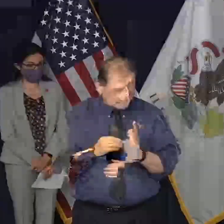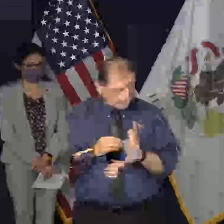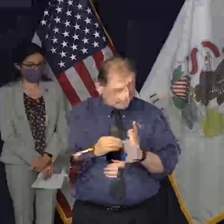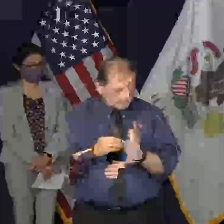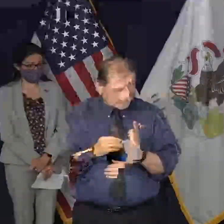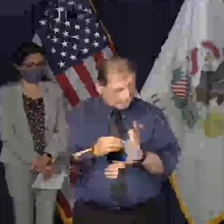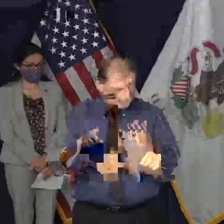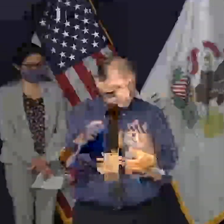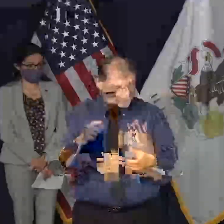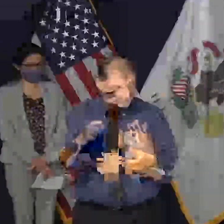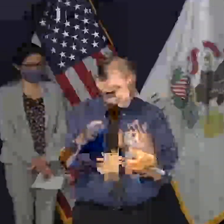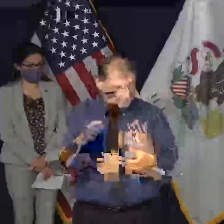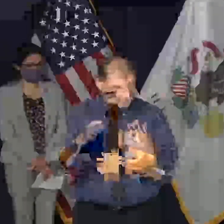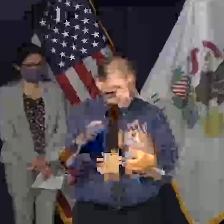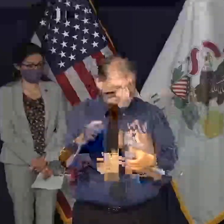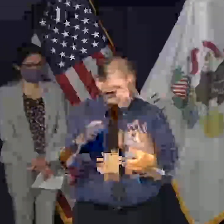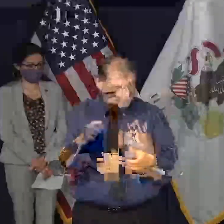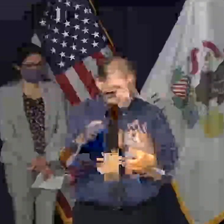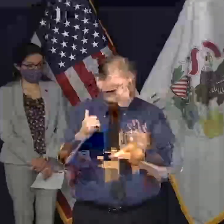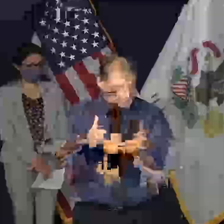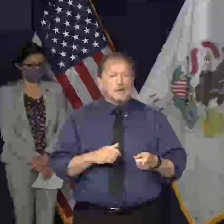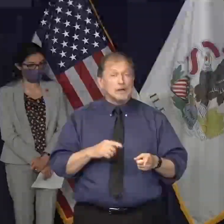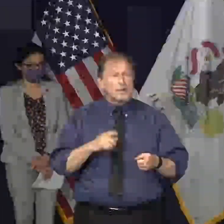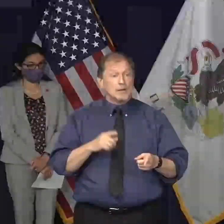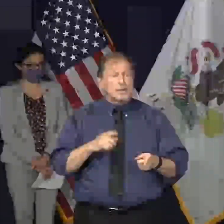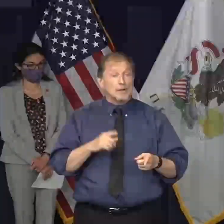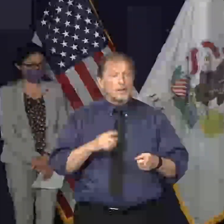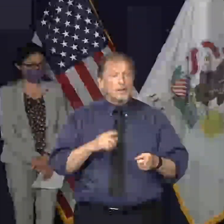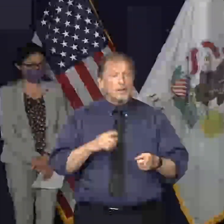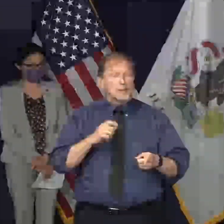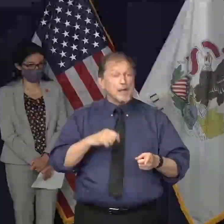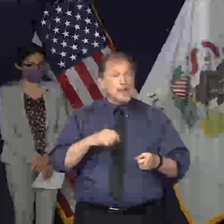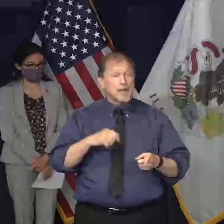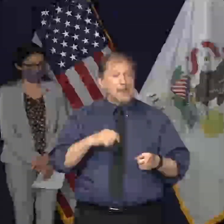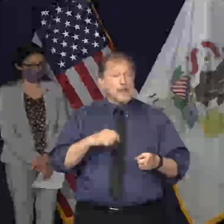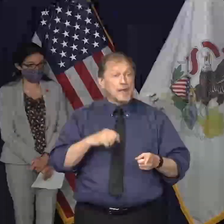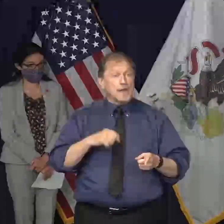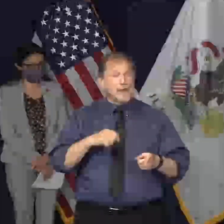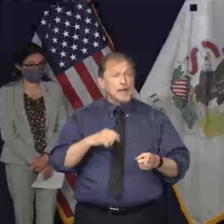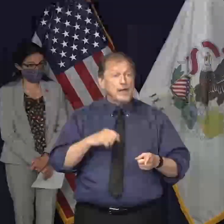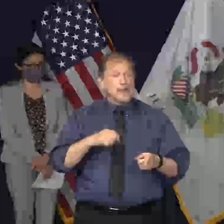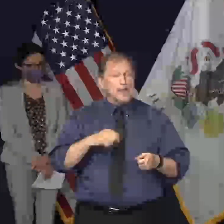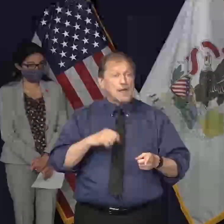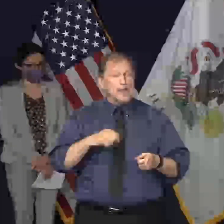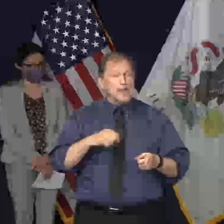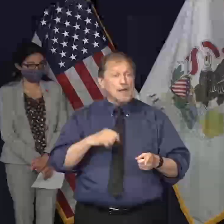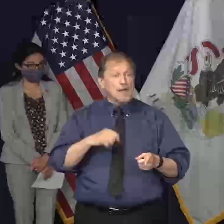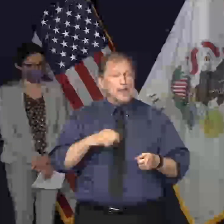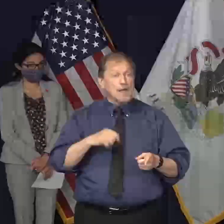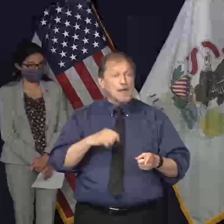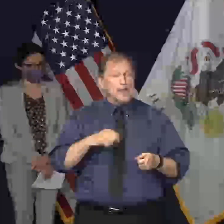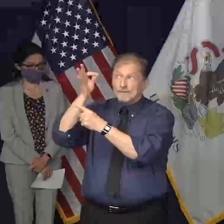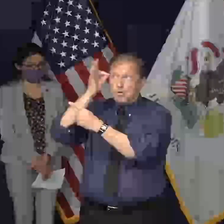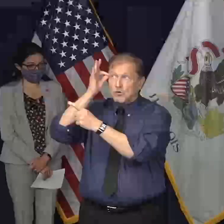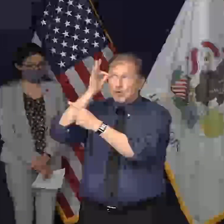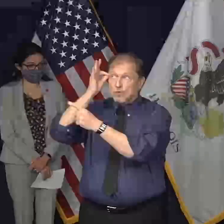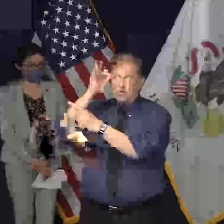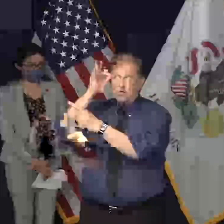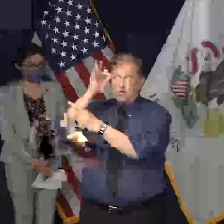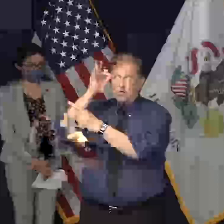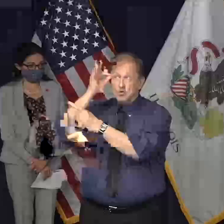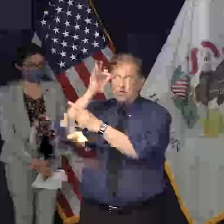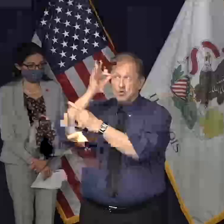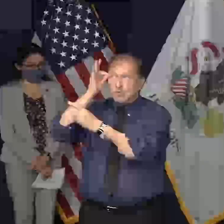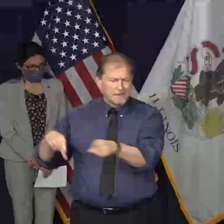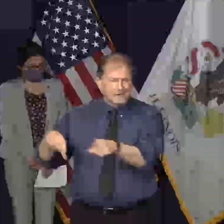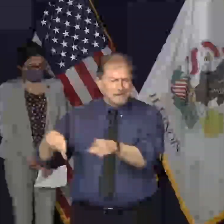tools for them to access all loan programs, in particular the PPP program. We have developed close relationships with